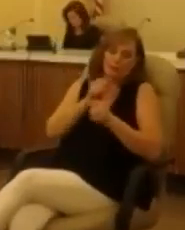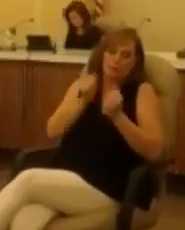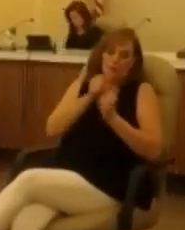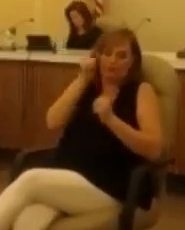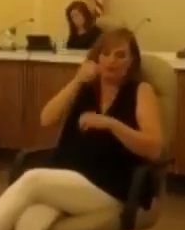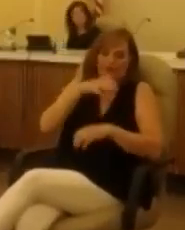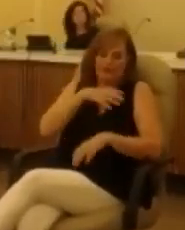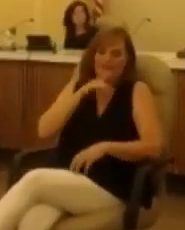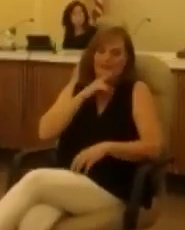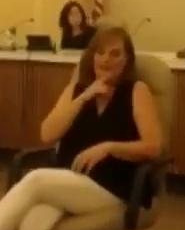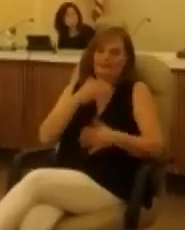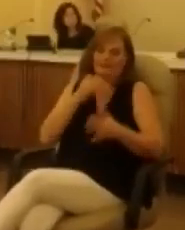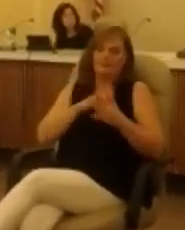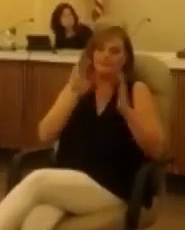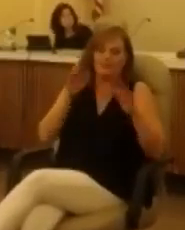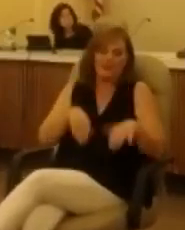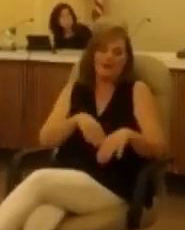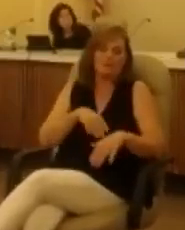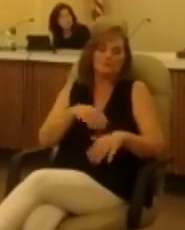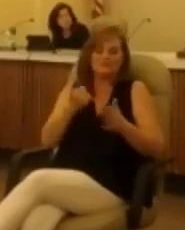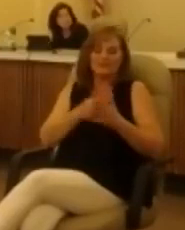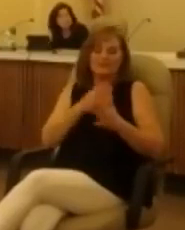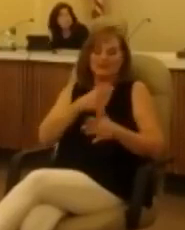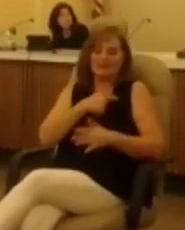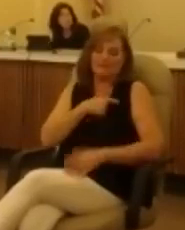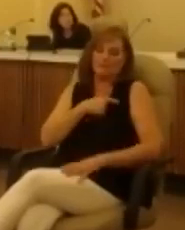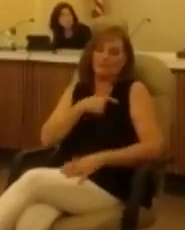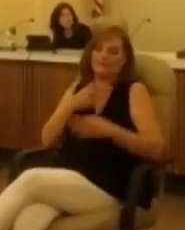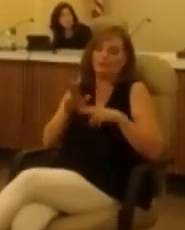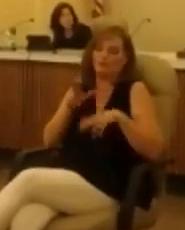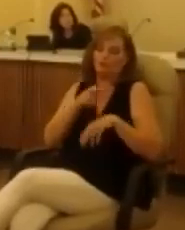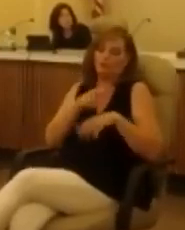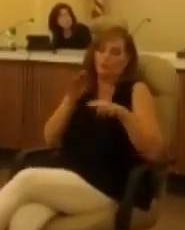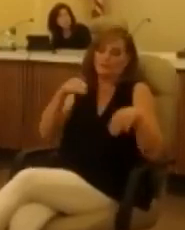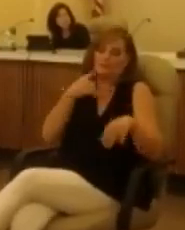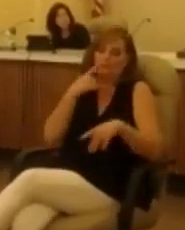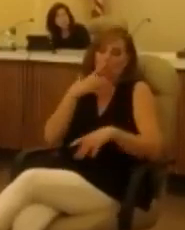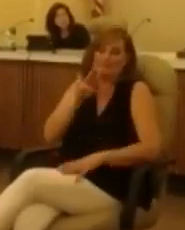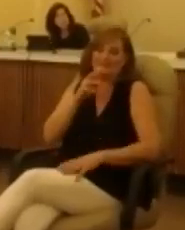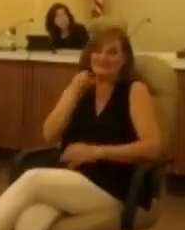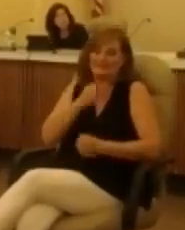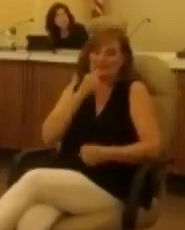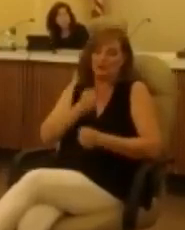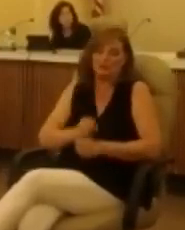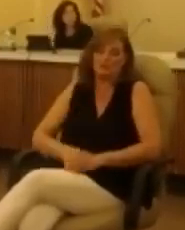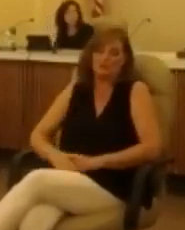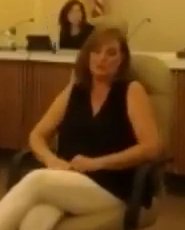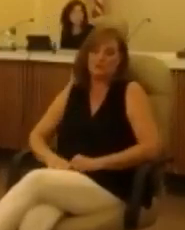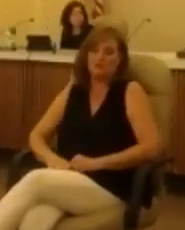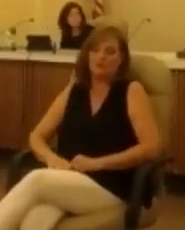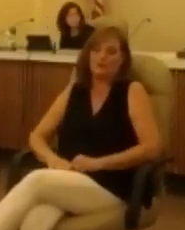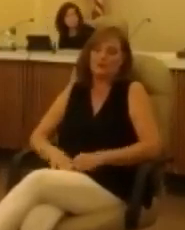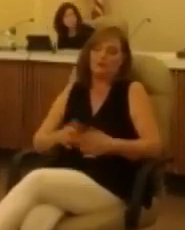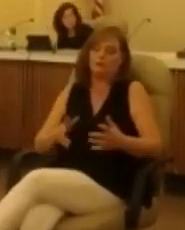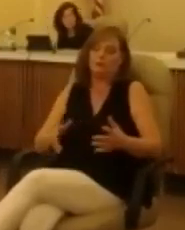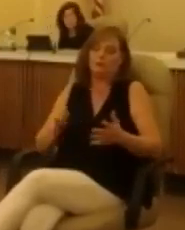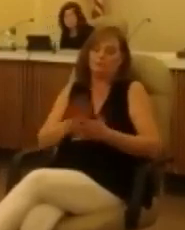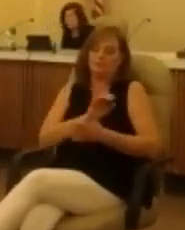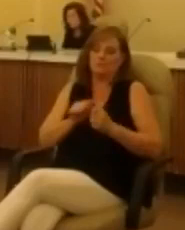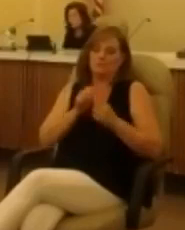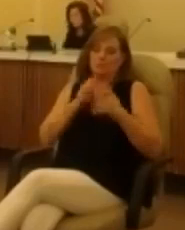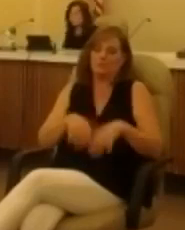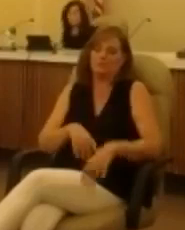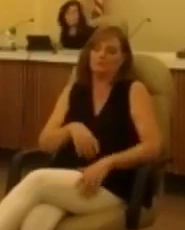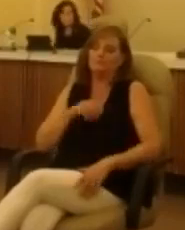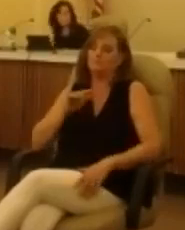to him. It was empty for 6 years. Oh, yeah. And falling apart, and finally somebody